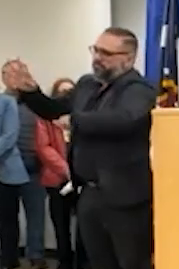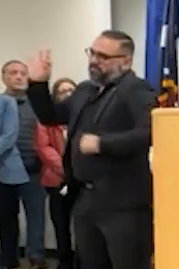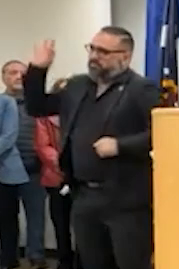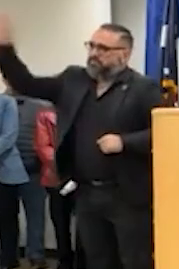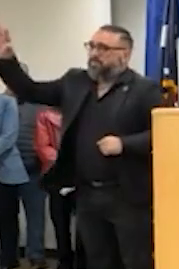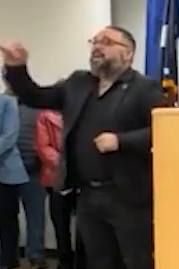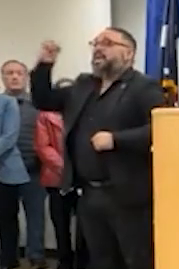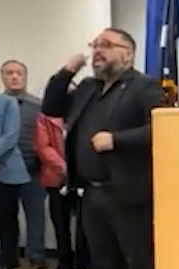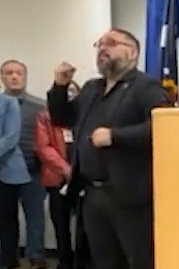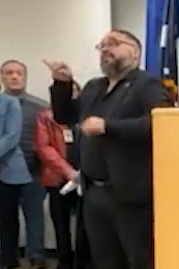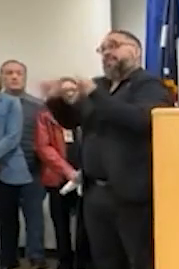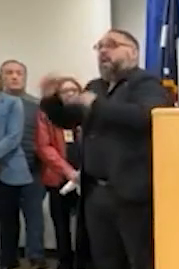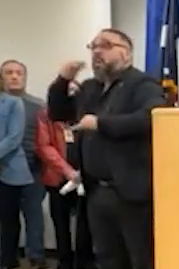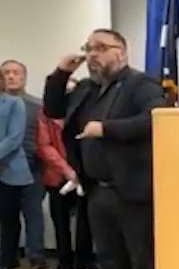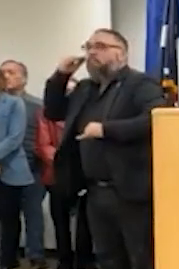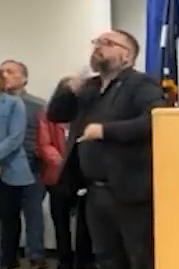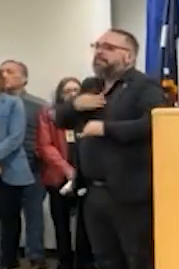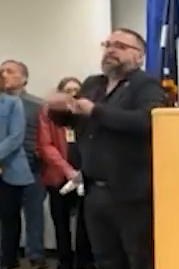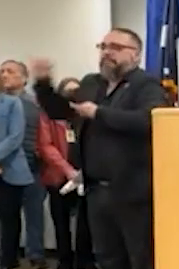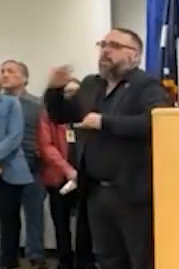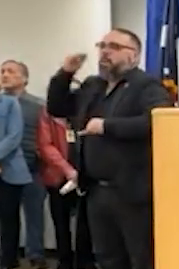home. Thank you.